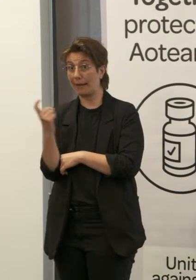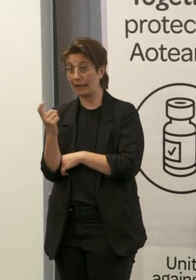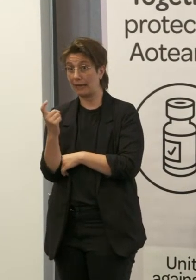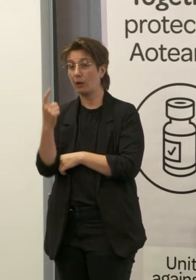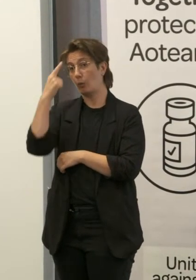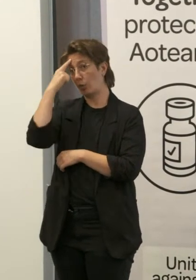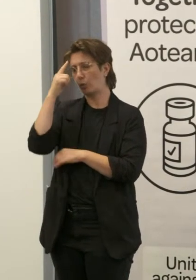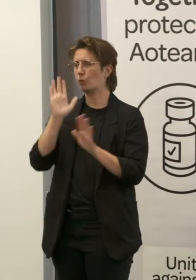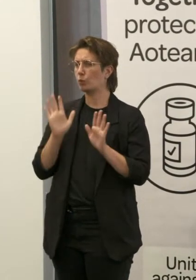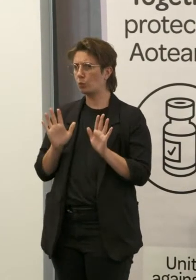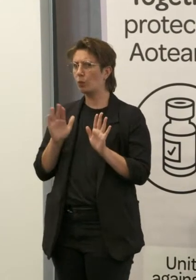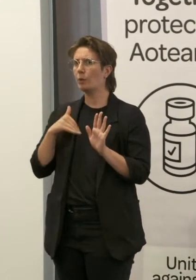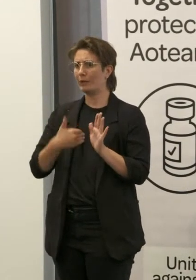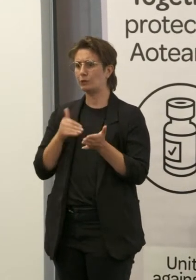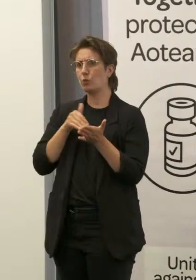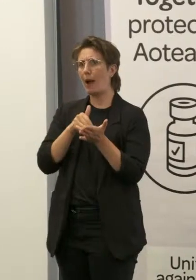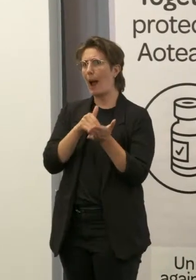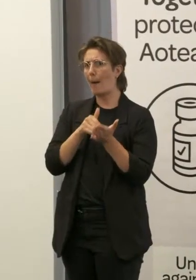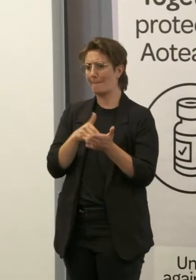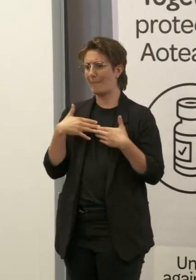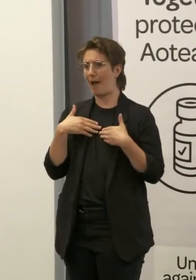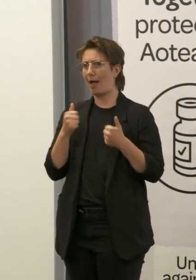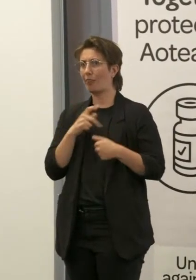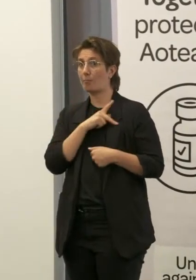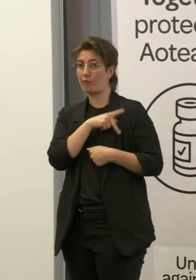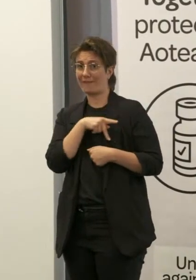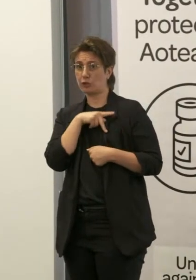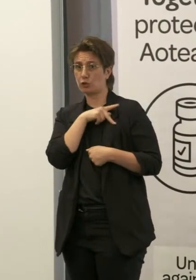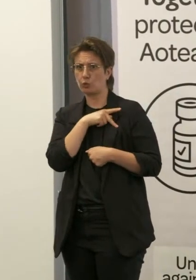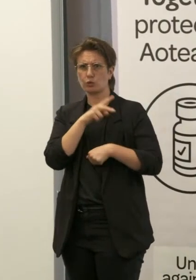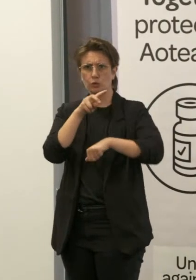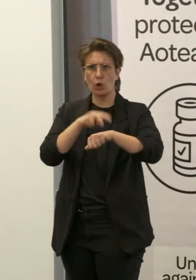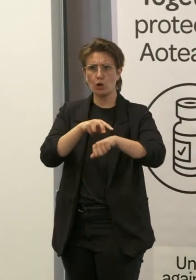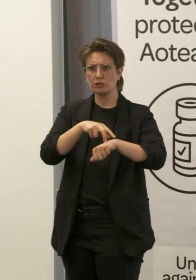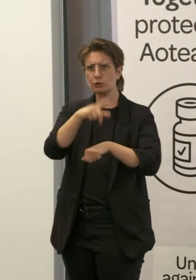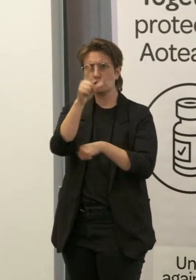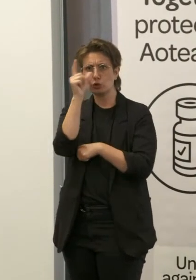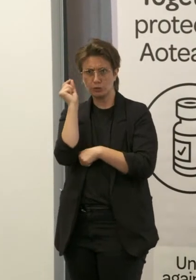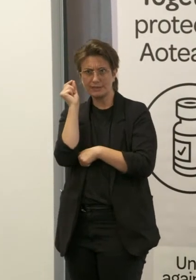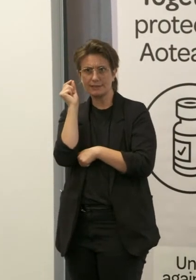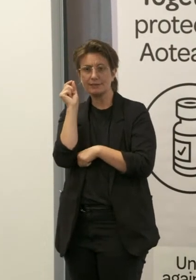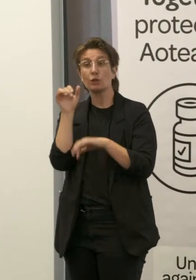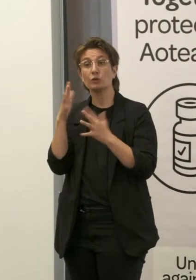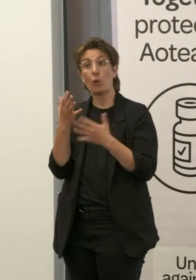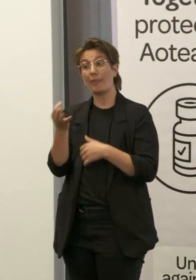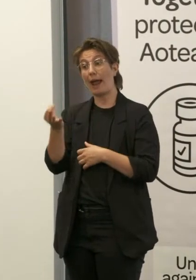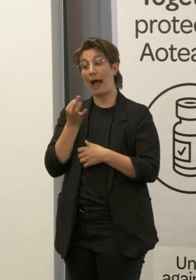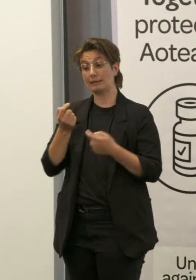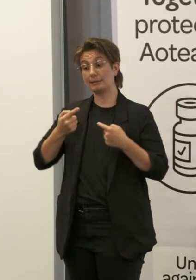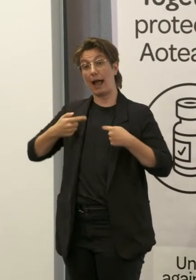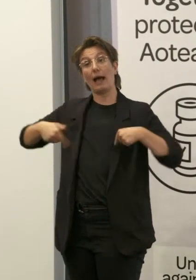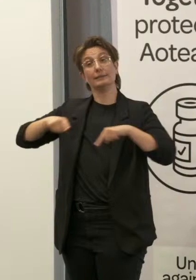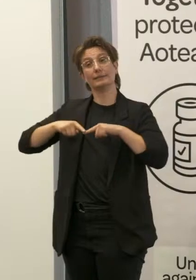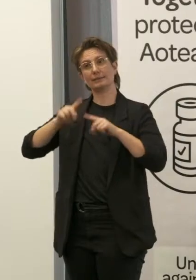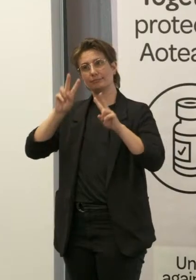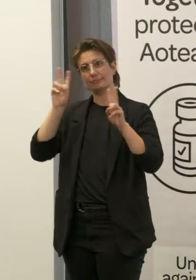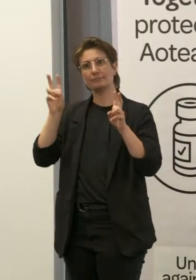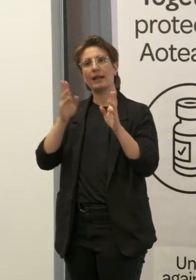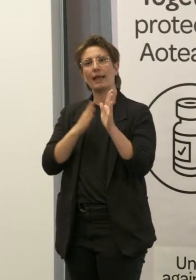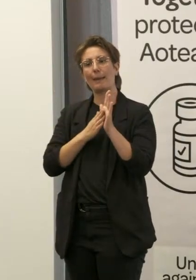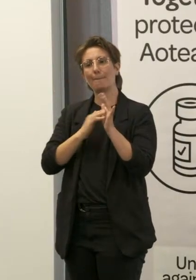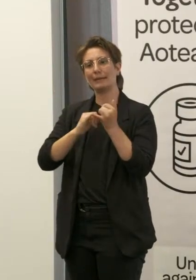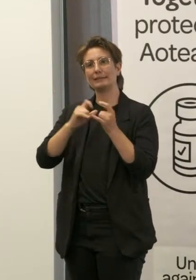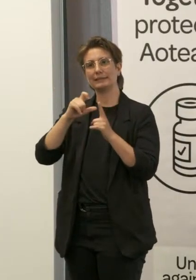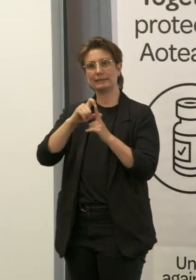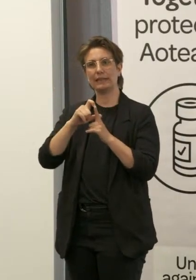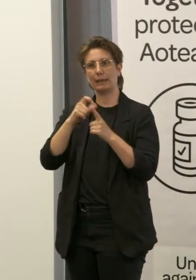help our busy health colleagues. So as a result, they've asked MSD to coordinate a welfare response with 9 other agencies, and that's what we intend to do